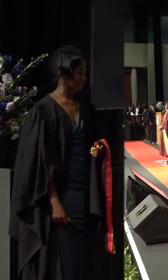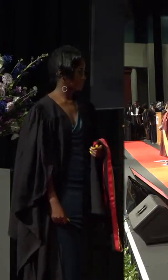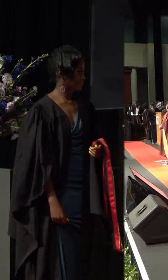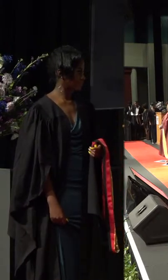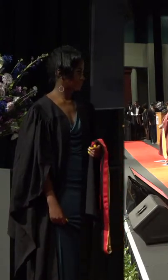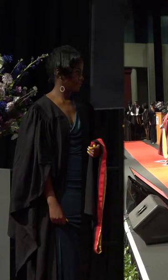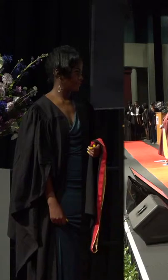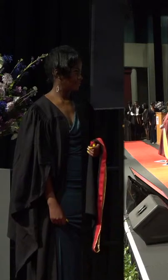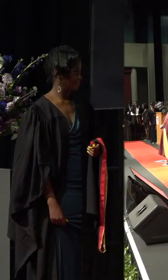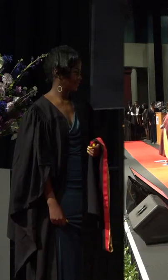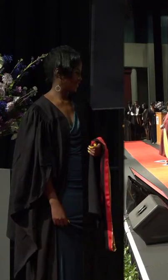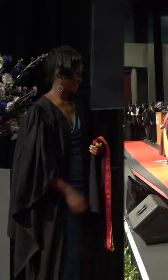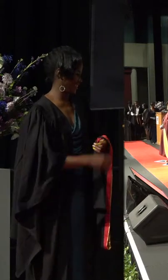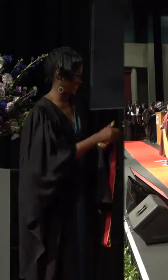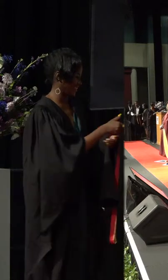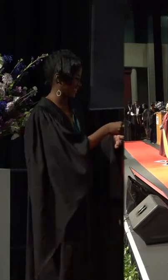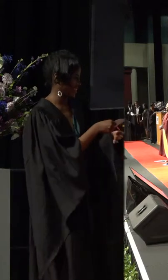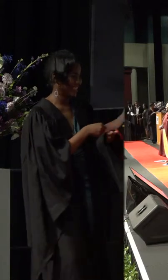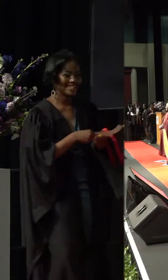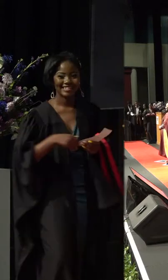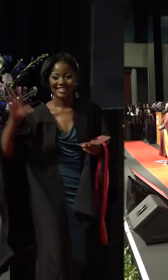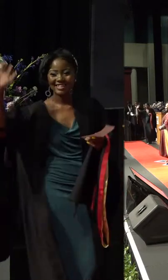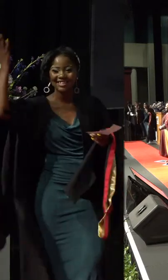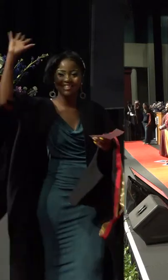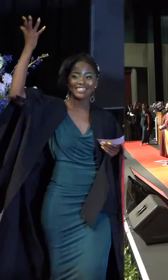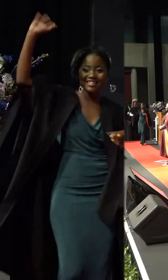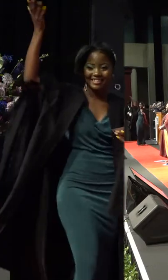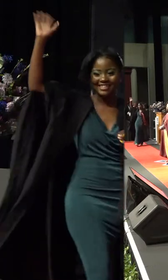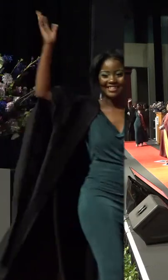Pila Rebecca Ngidi.